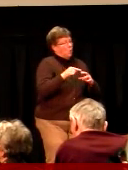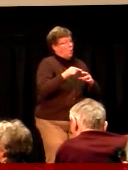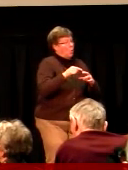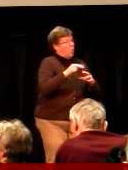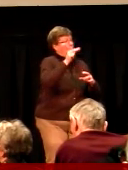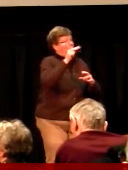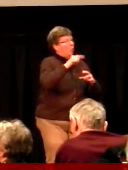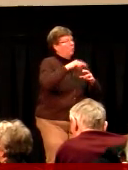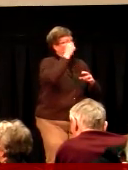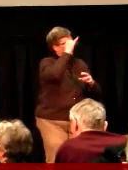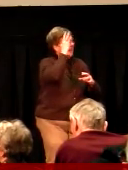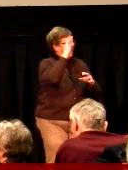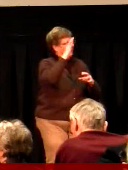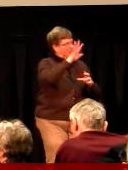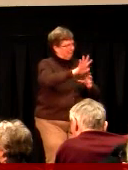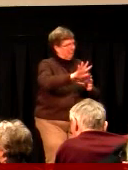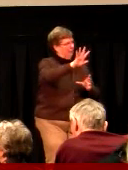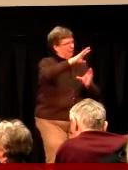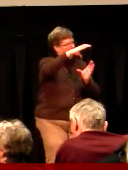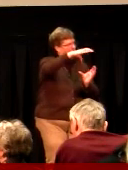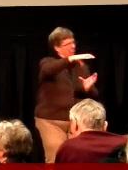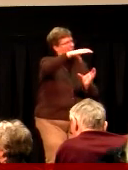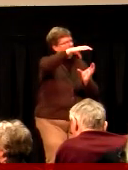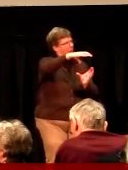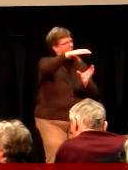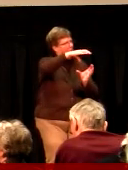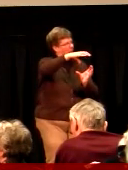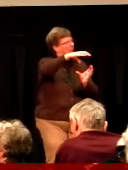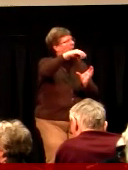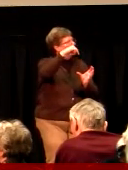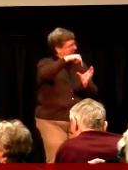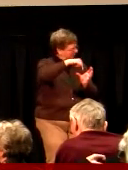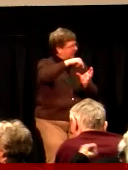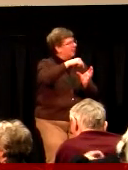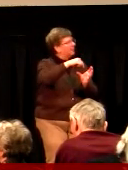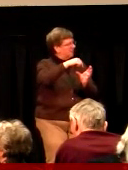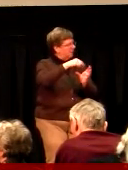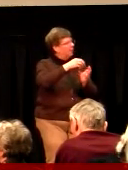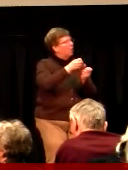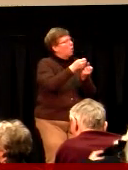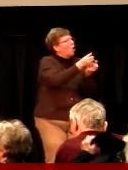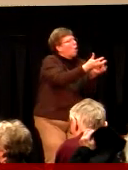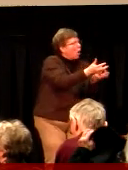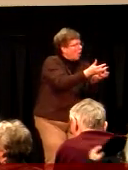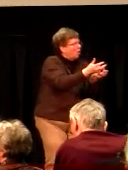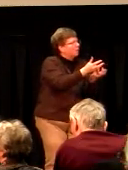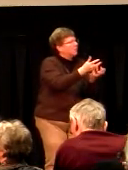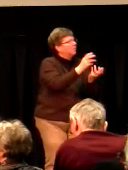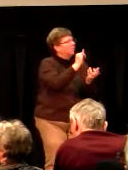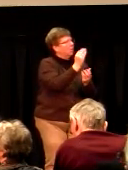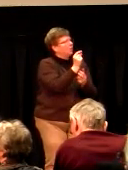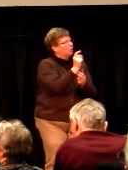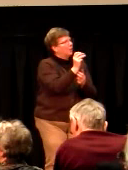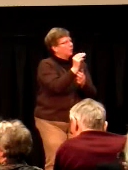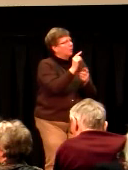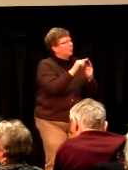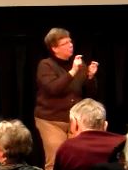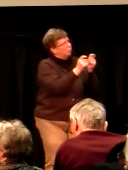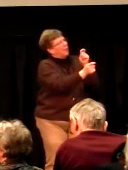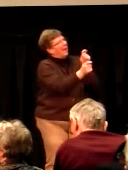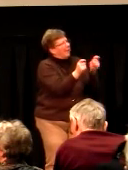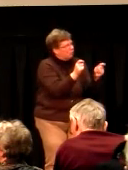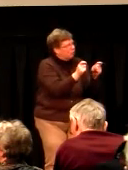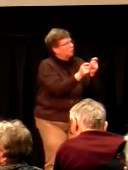warmer than it should be. And we did see it shift where the jet pattern was going, not all the time, but